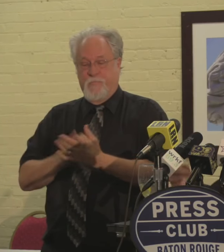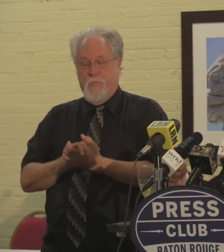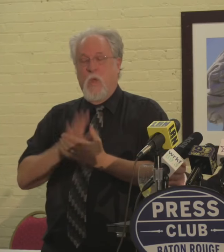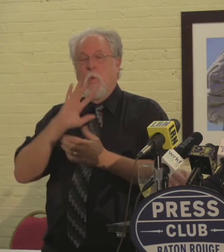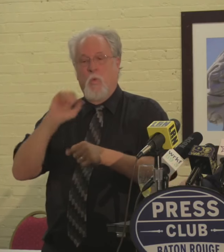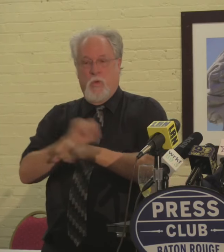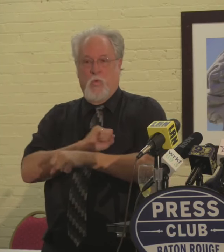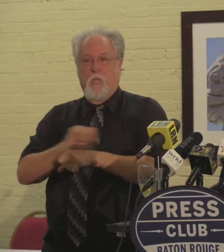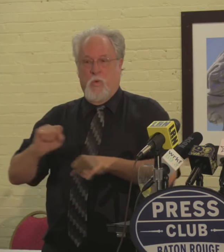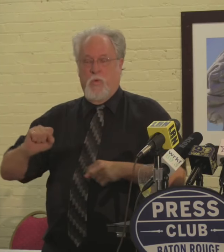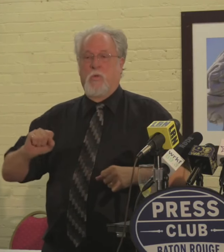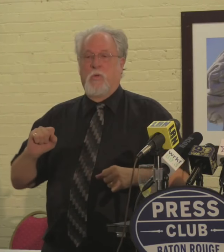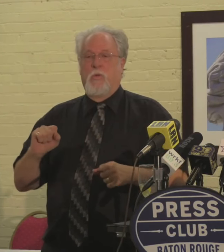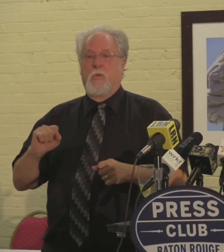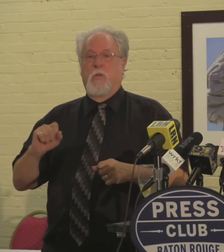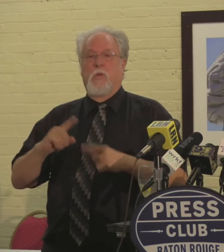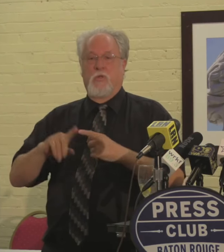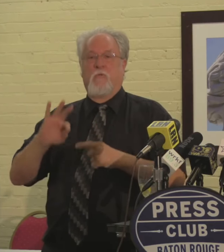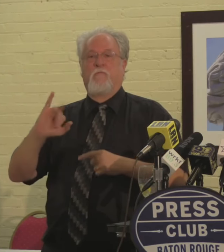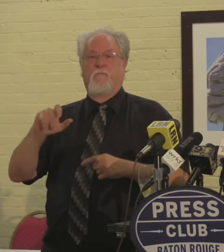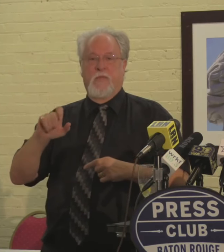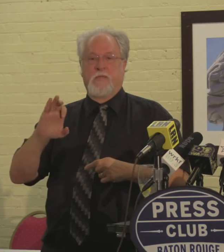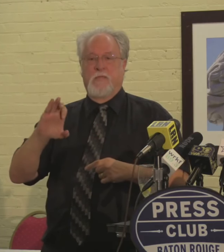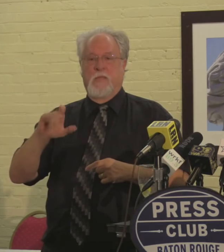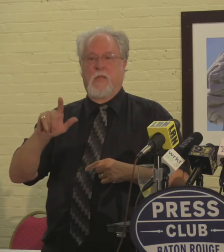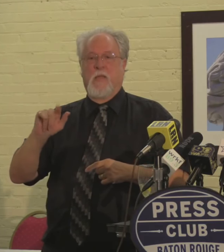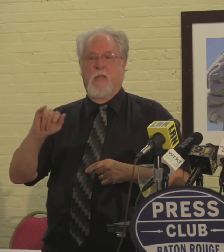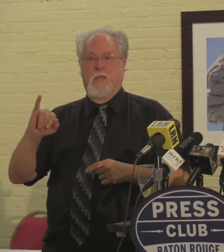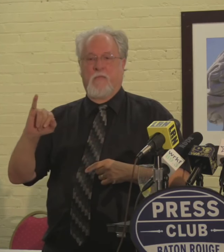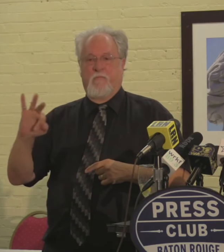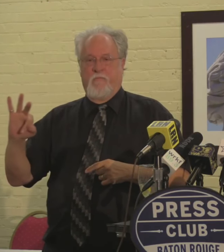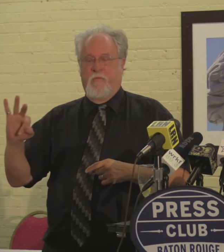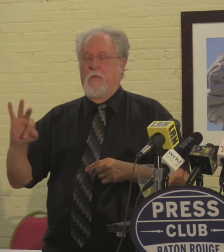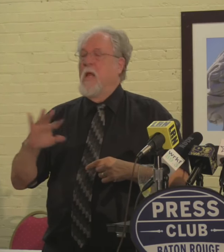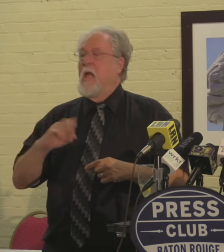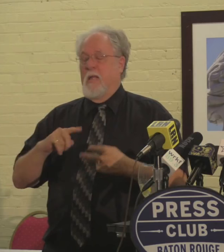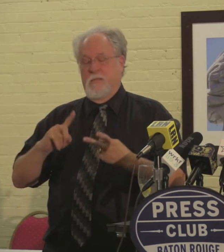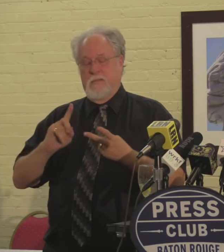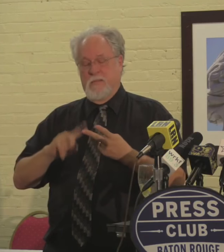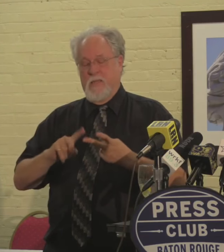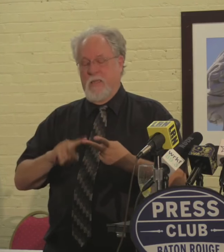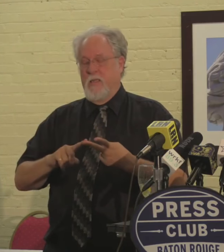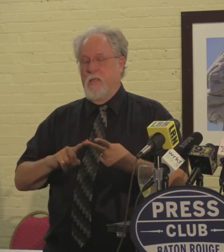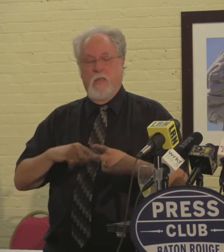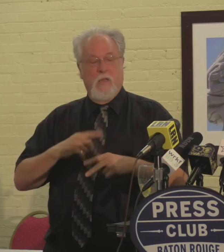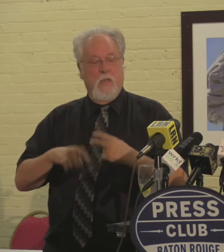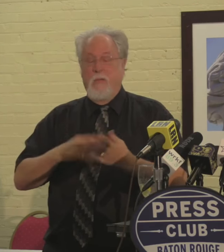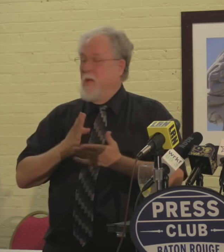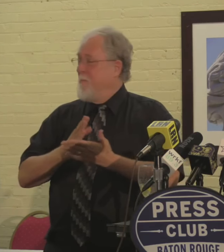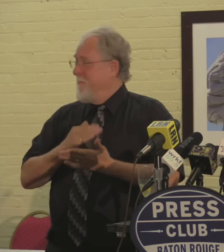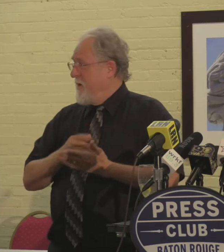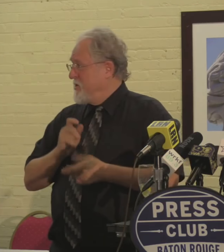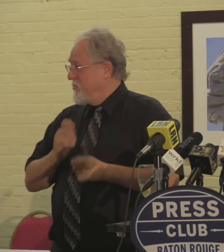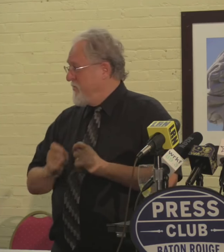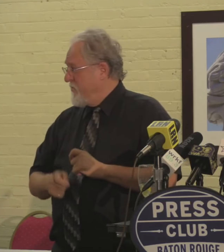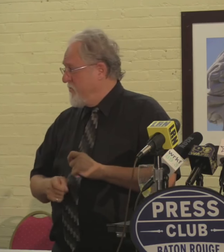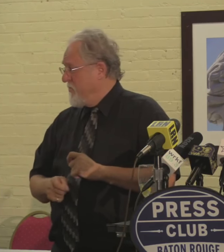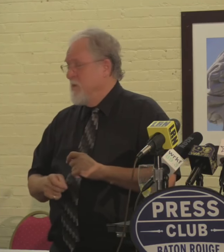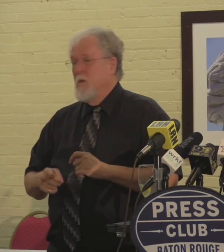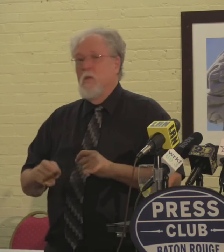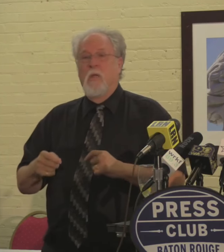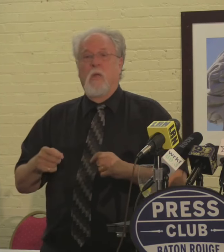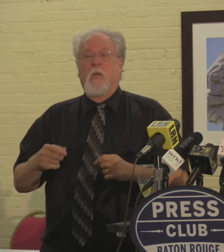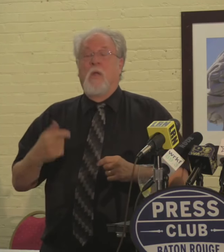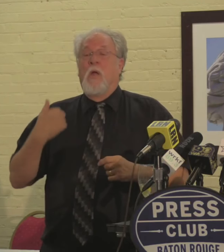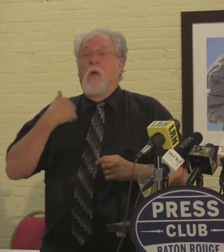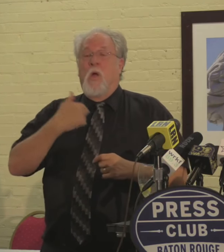work in order to fix this cliff. And the second question was about budget reform. Well,